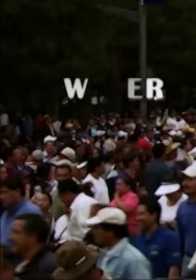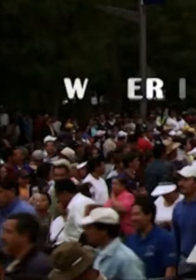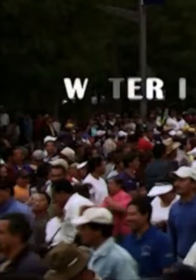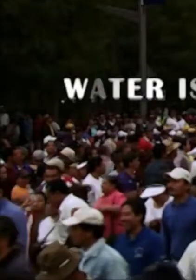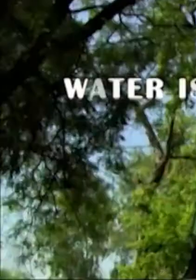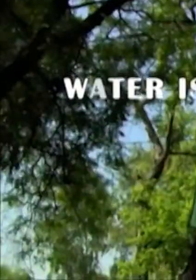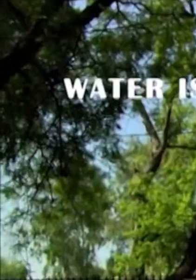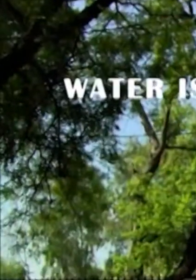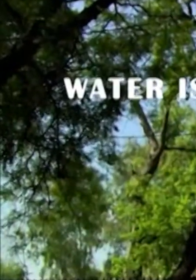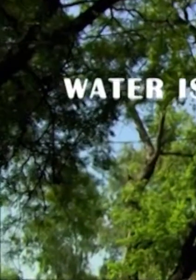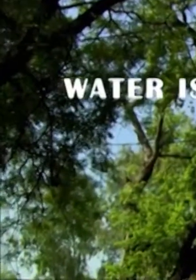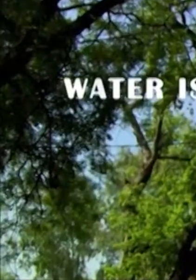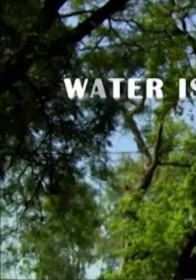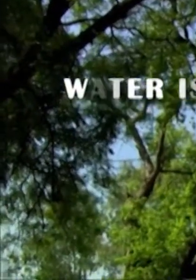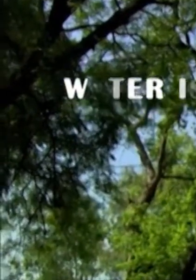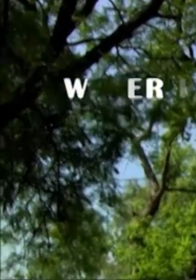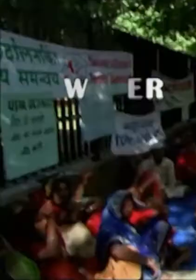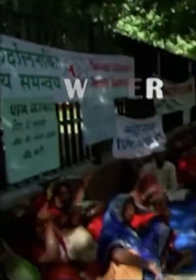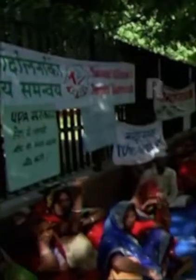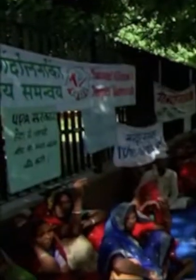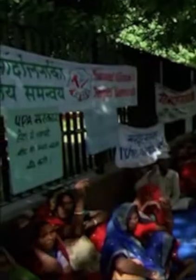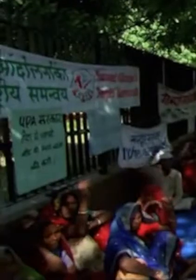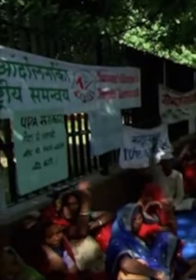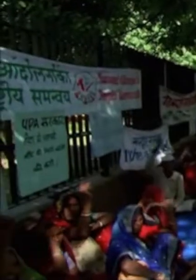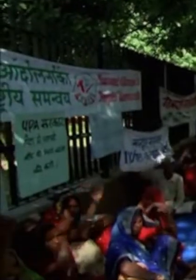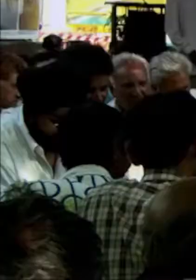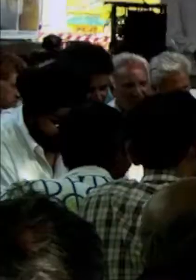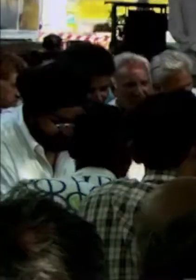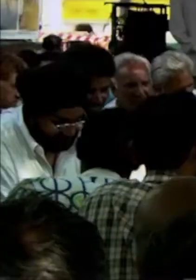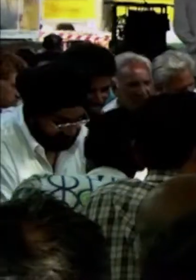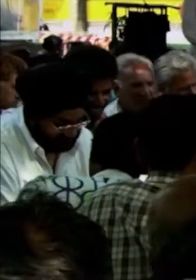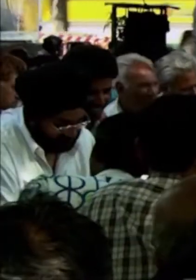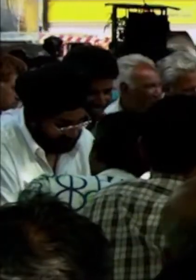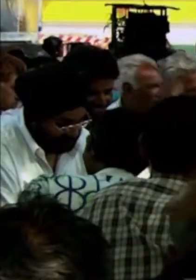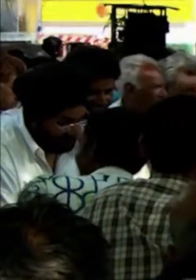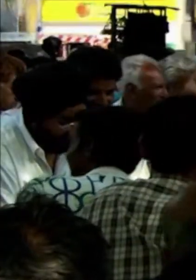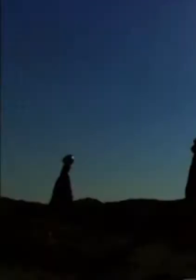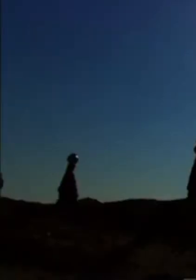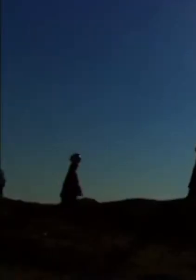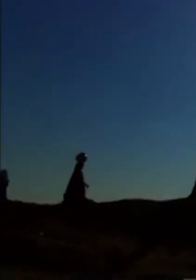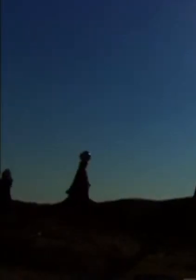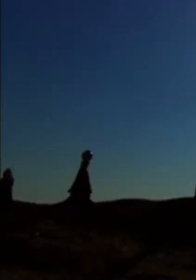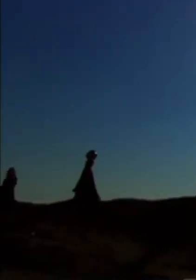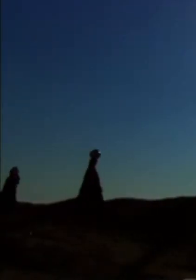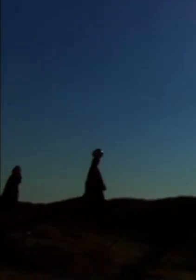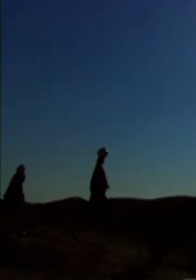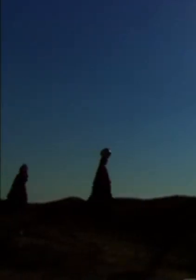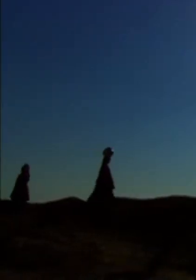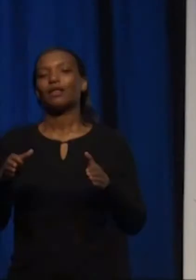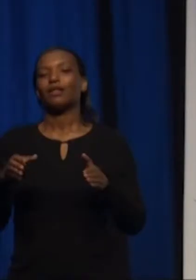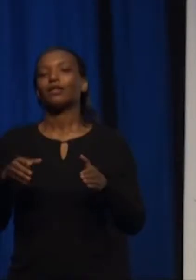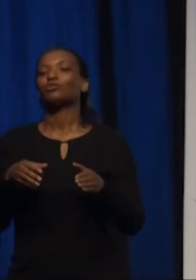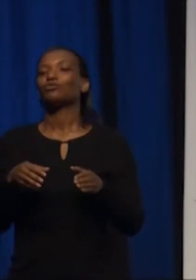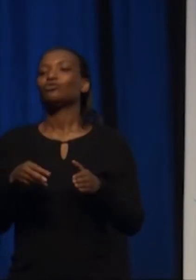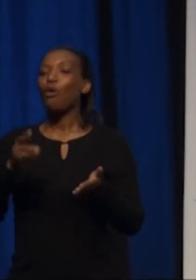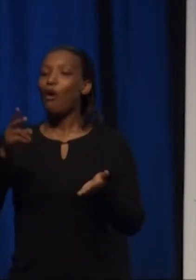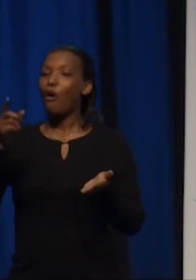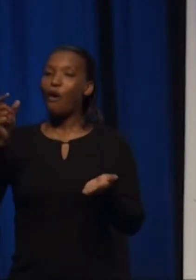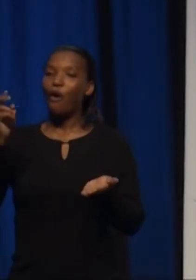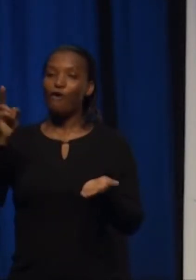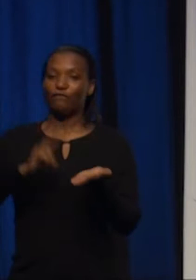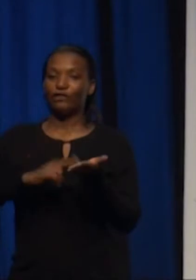to declare this summit open and to officially